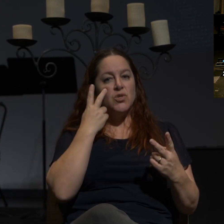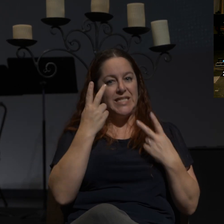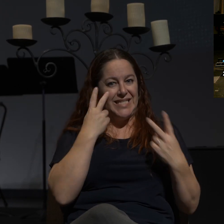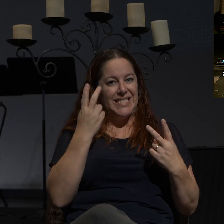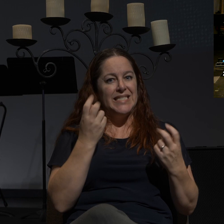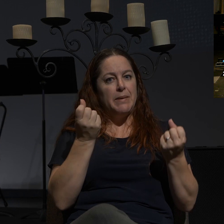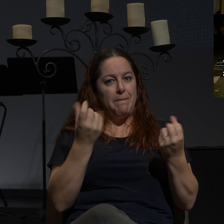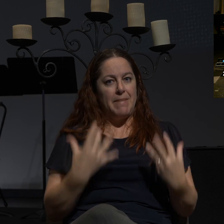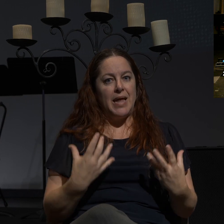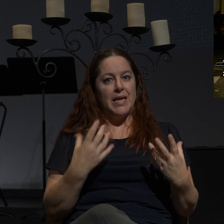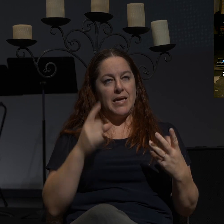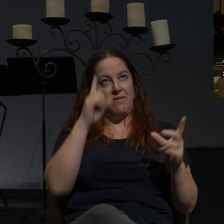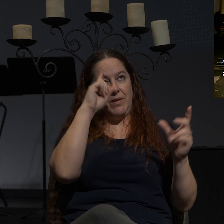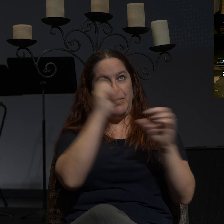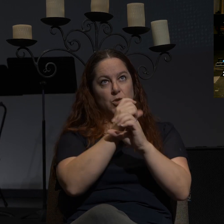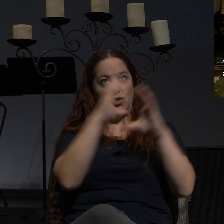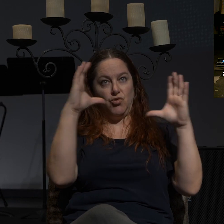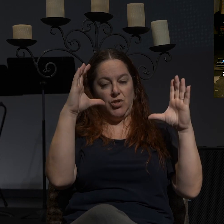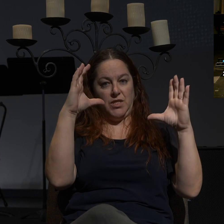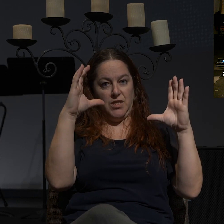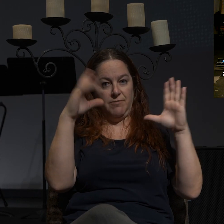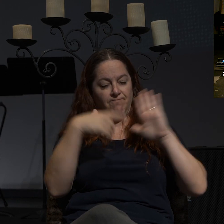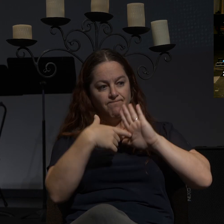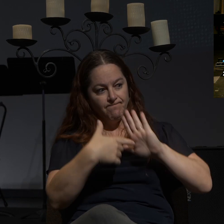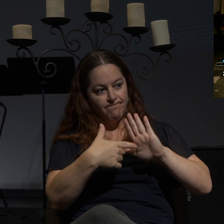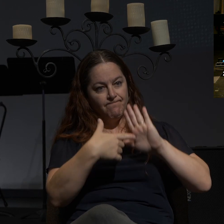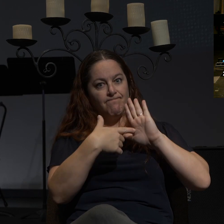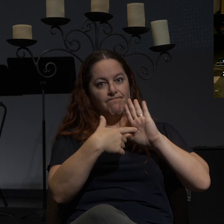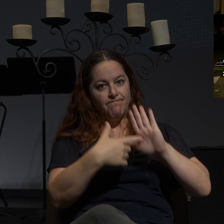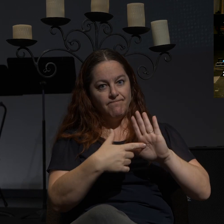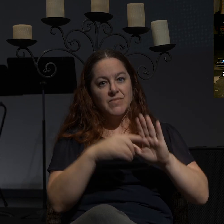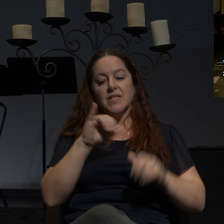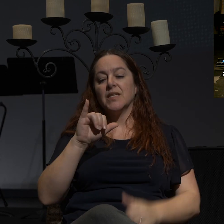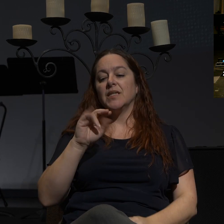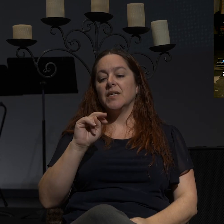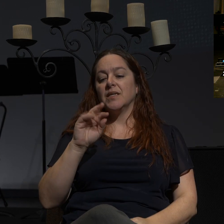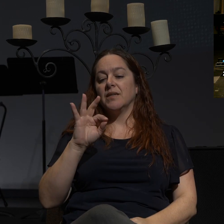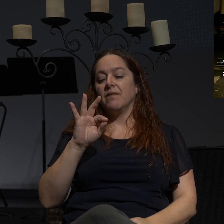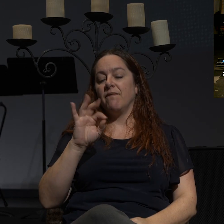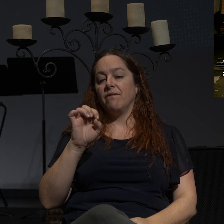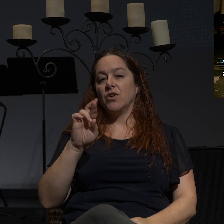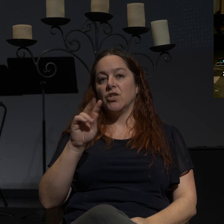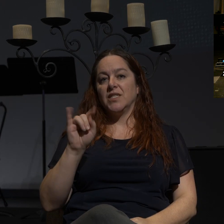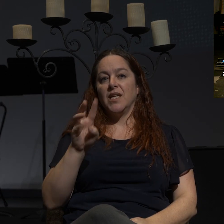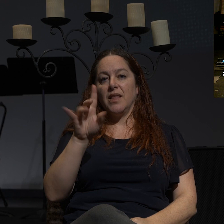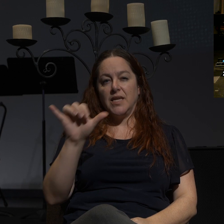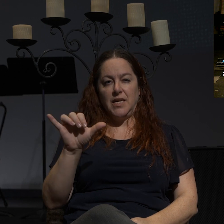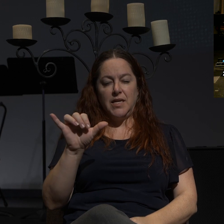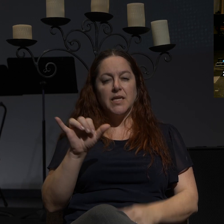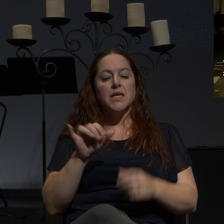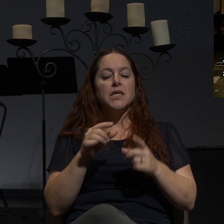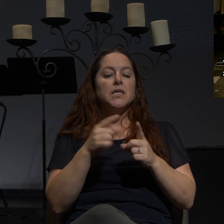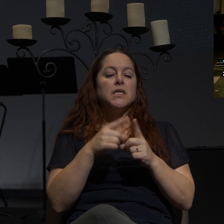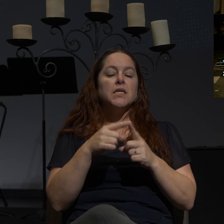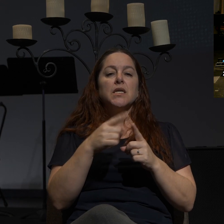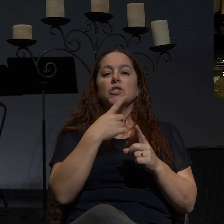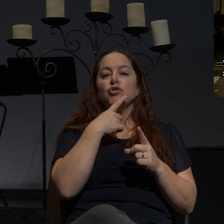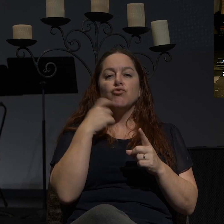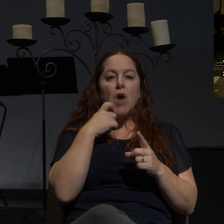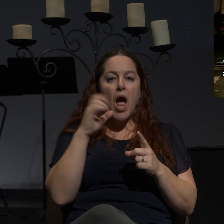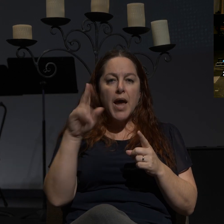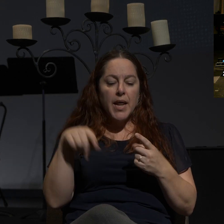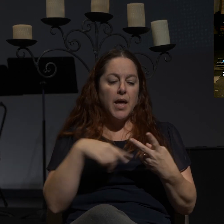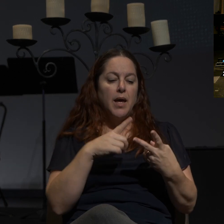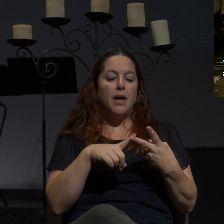imagery used to denote infertility. Hosea uses terms like dried up. He even